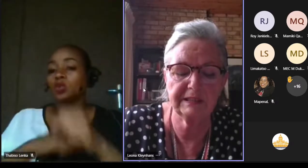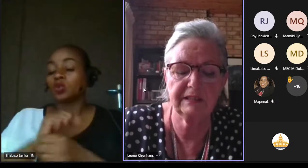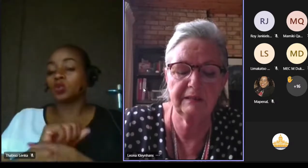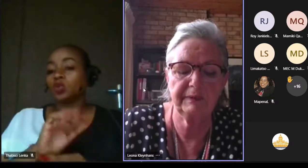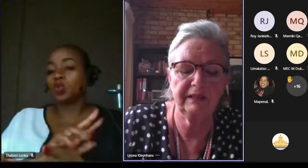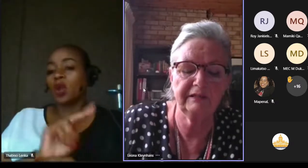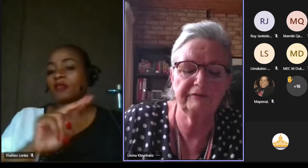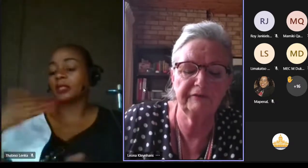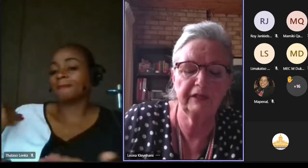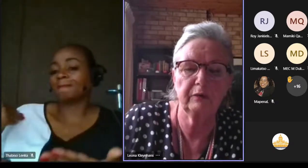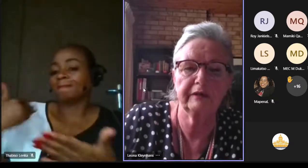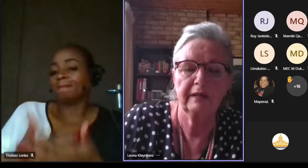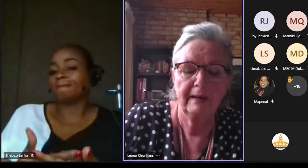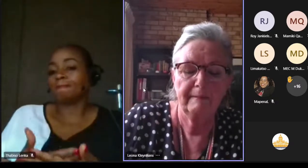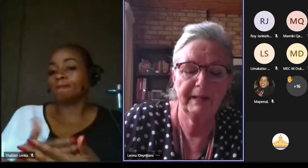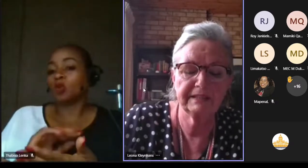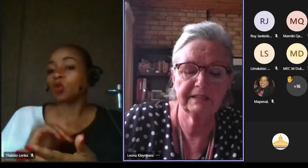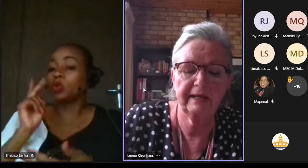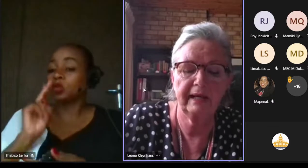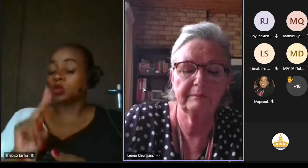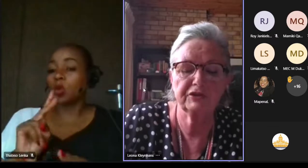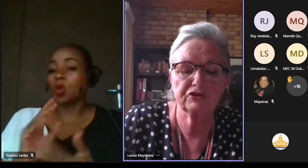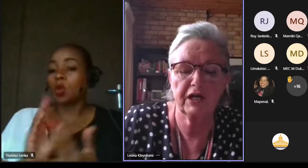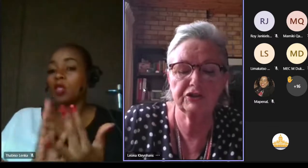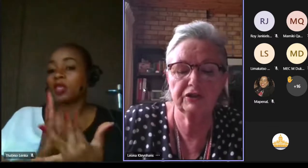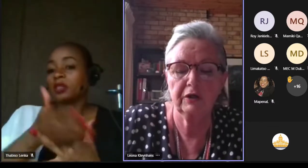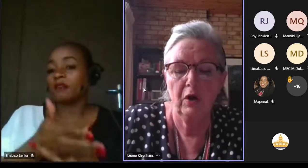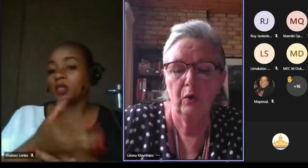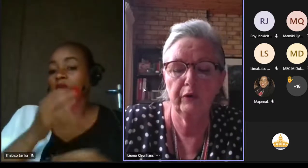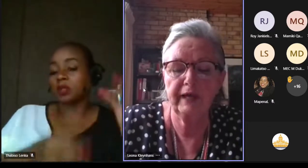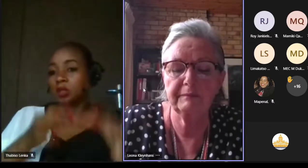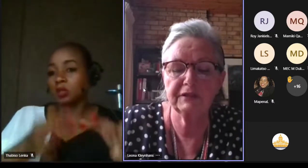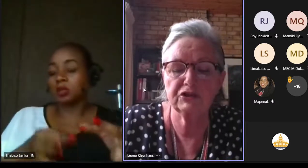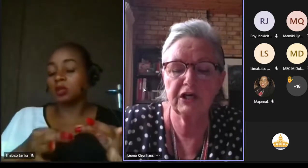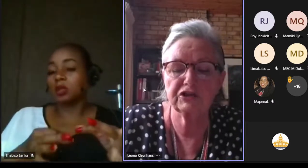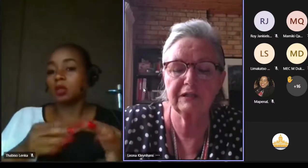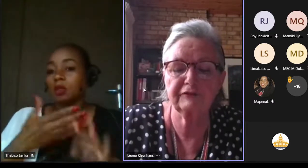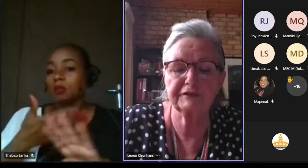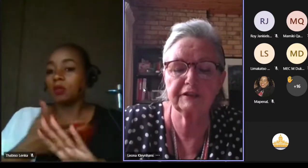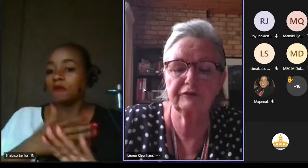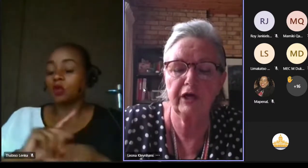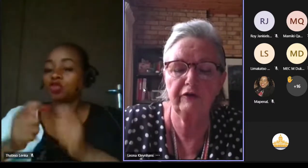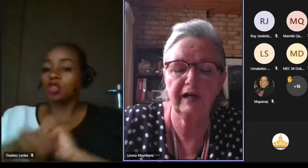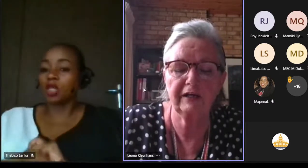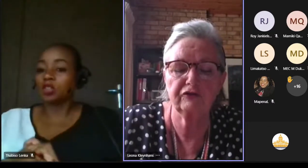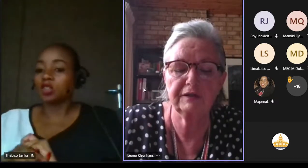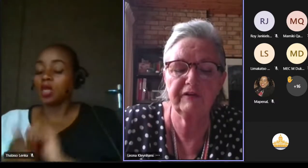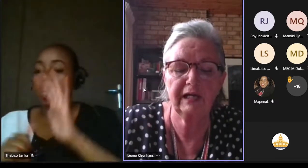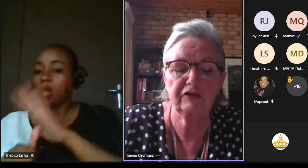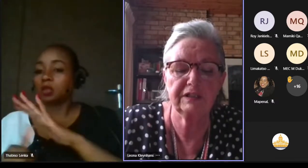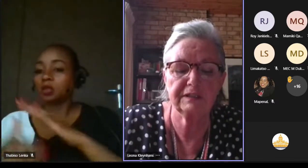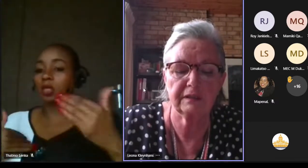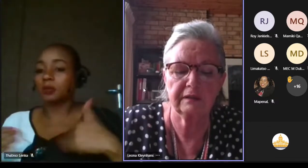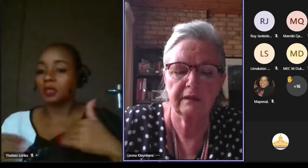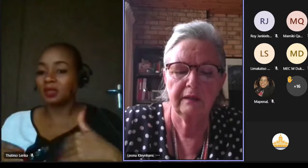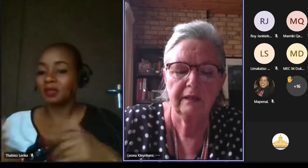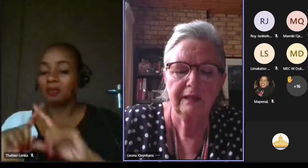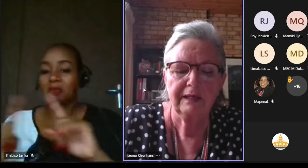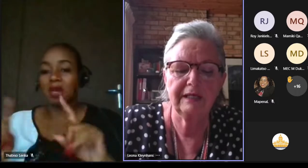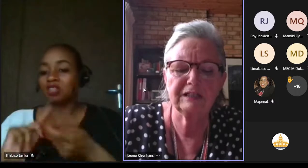have repeatedly been interfered with, placed under administration, or the administration lifted for no valid